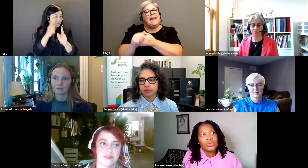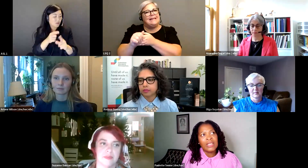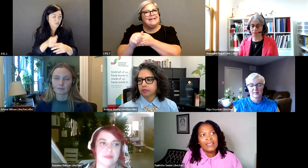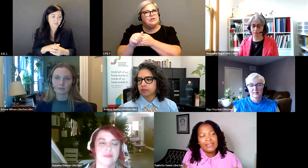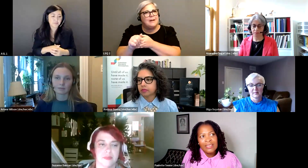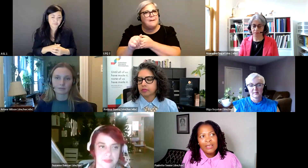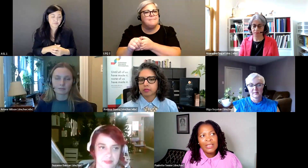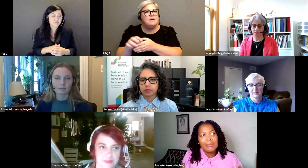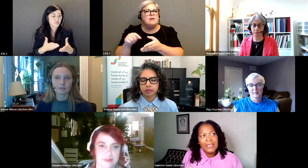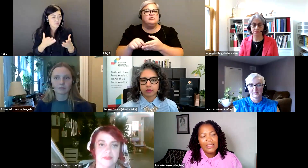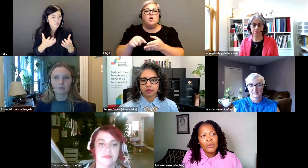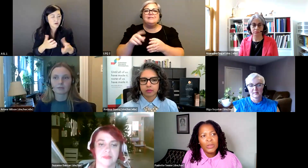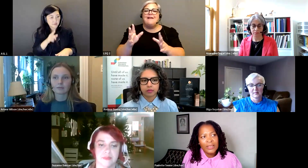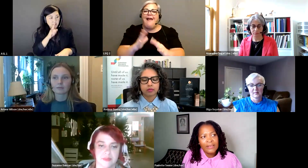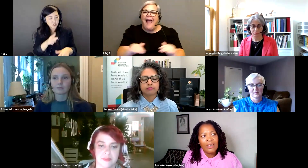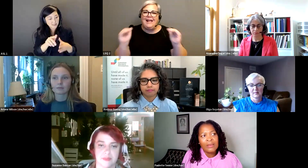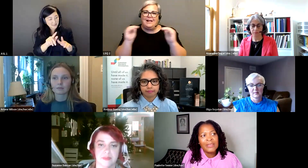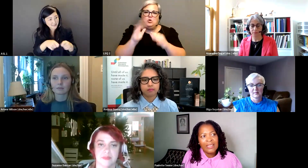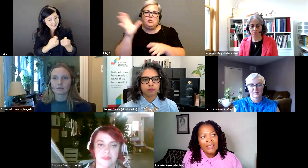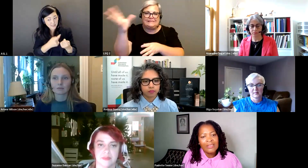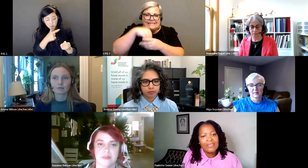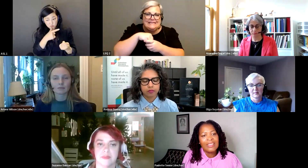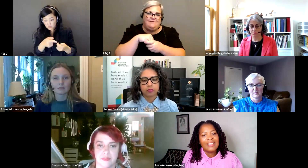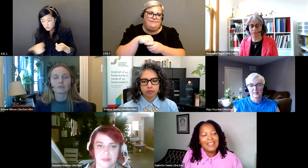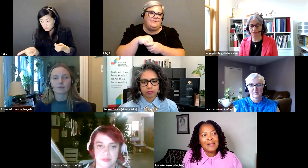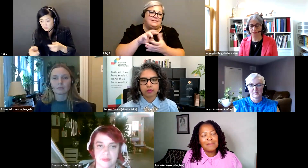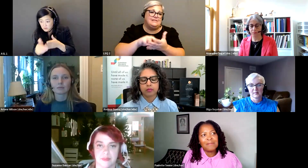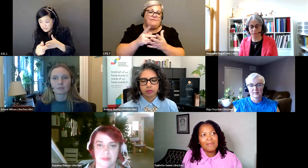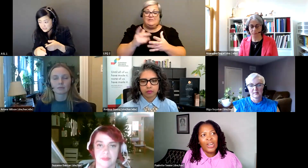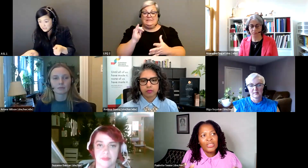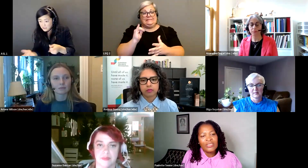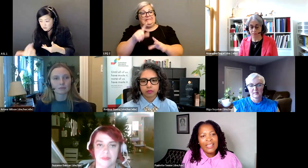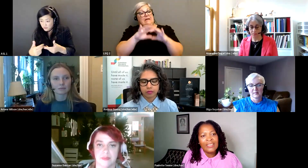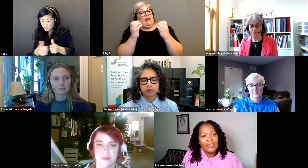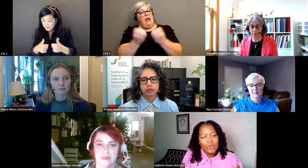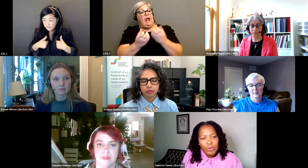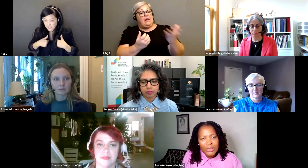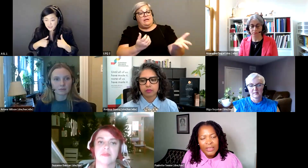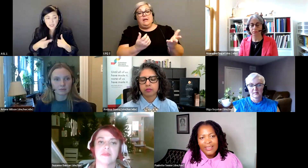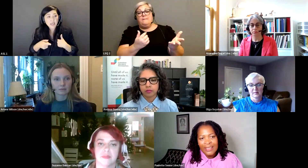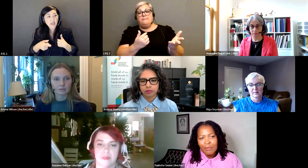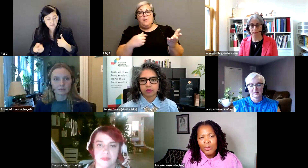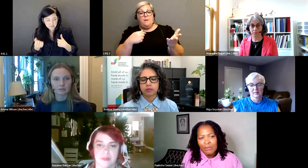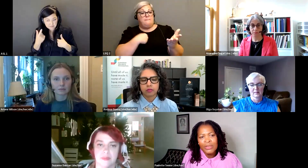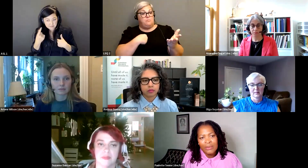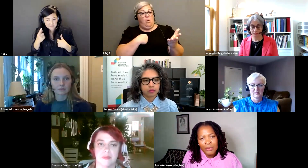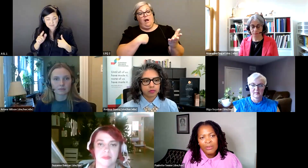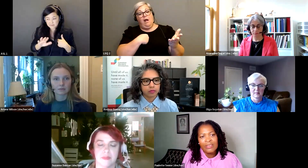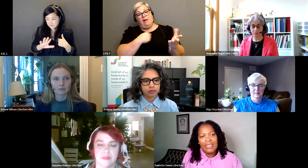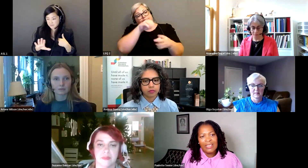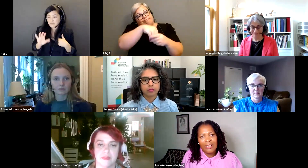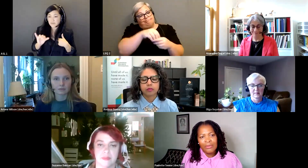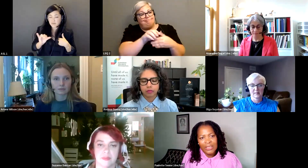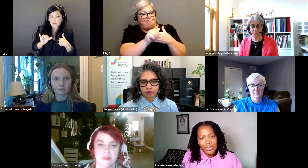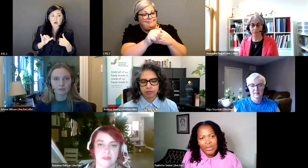to make sure that the team that I'm leading with are themselves understanding those really key important